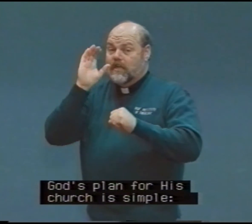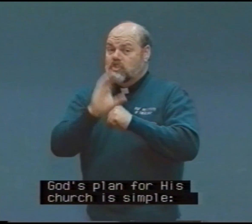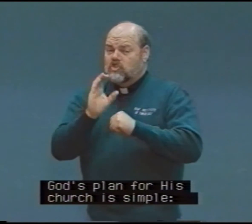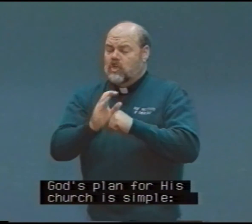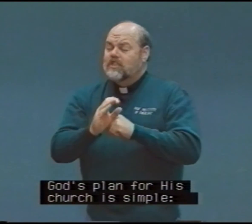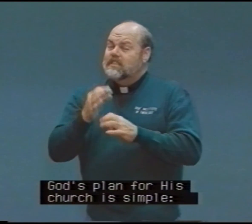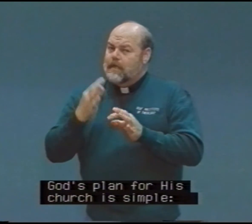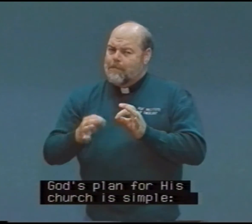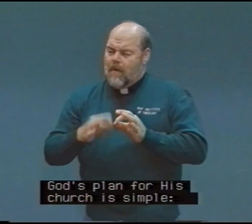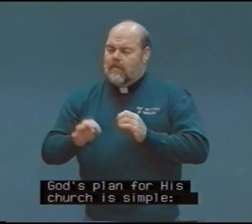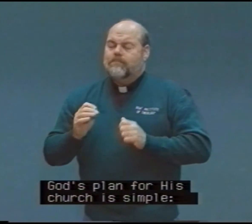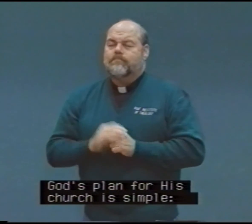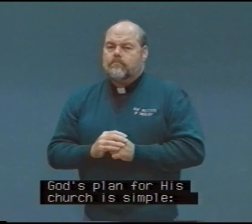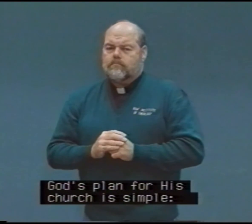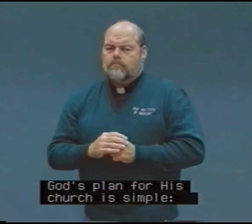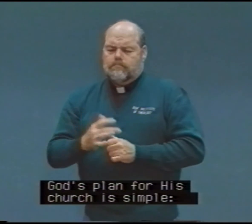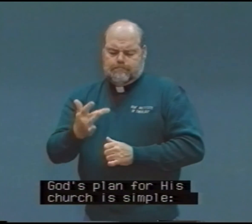God's plan for his church is simple.